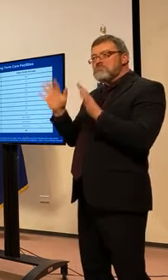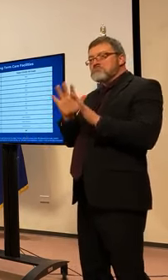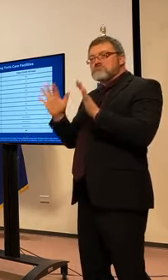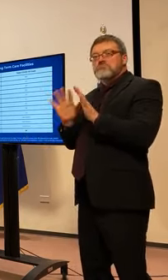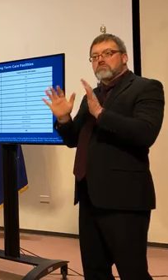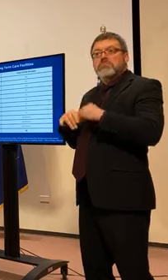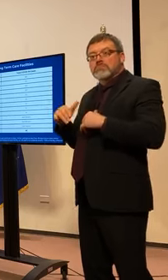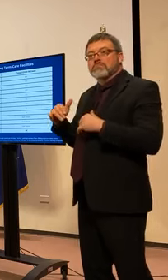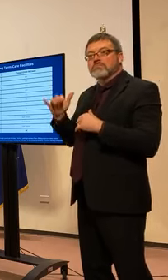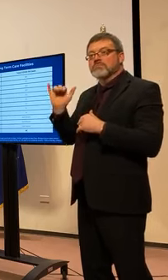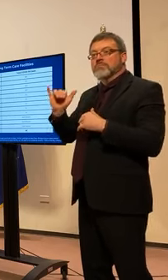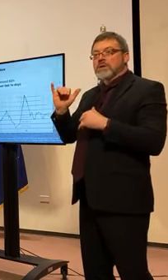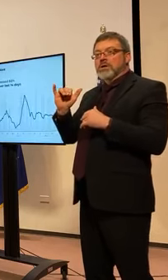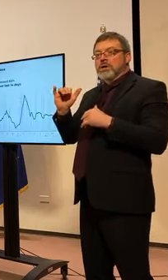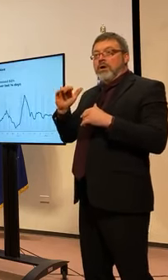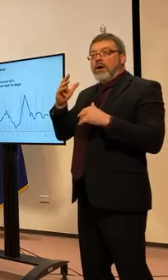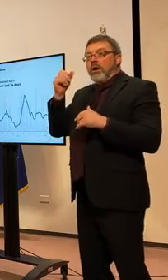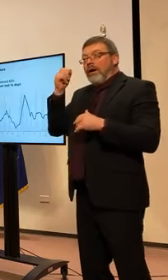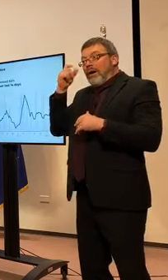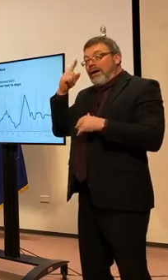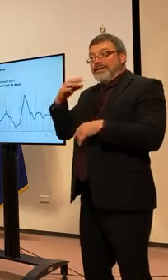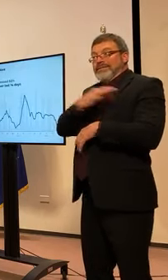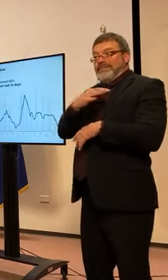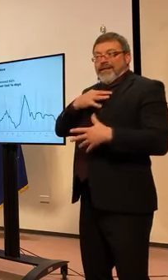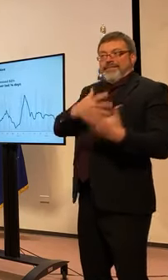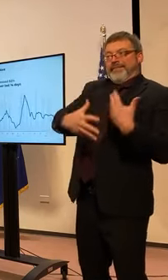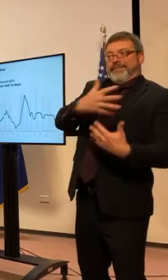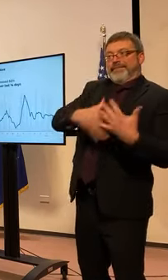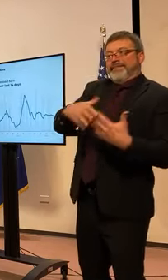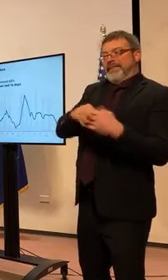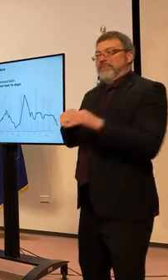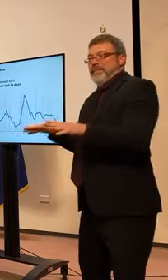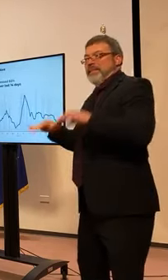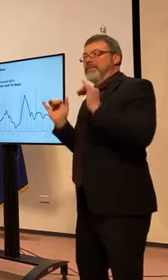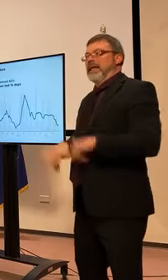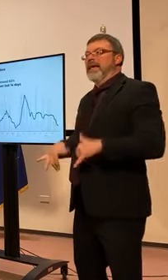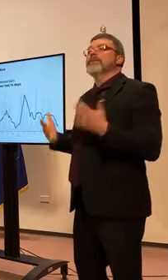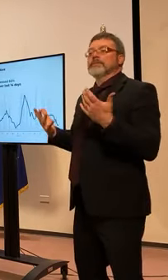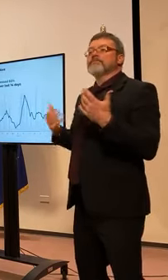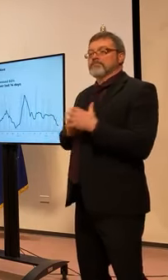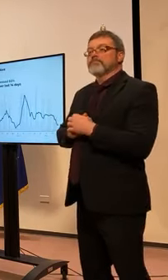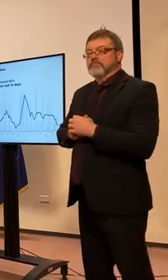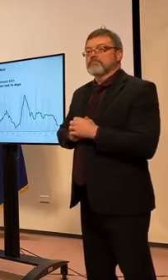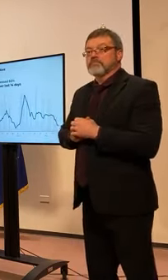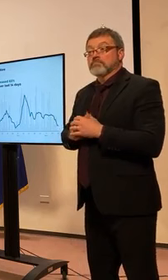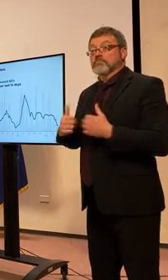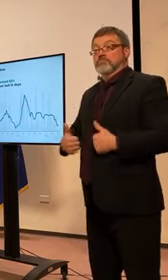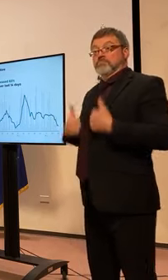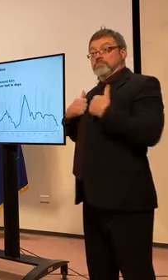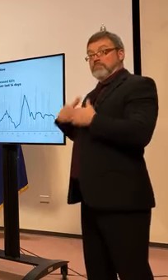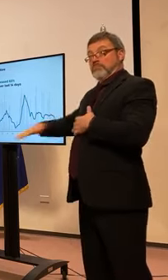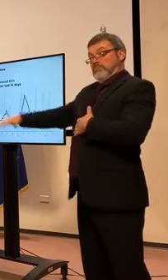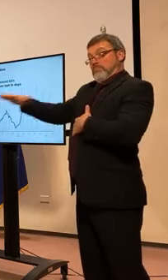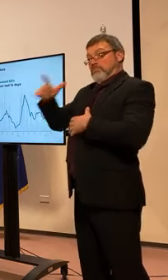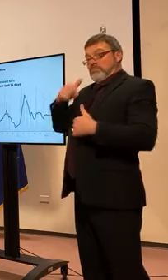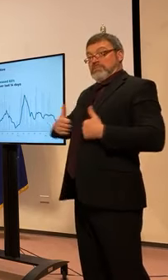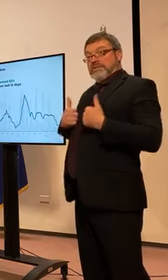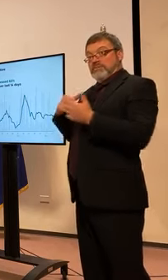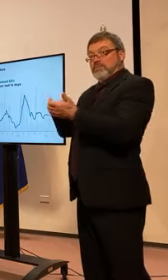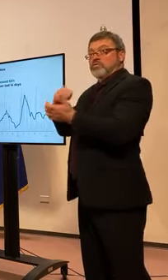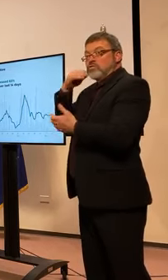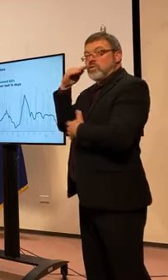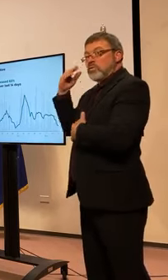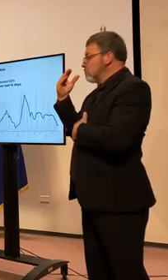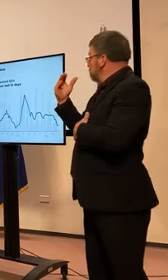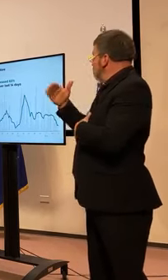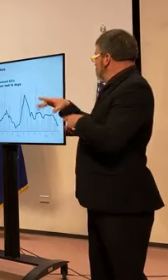to be among staff. When you look at the next slide, you'll see that the rates among residents of long-term care facilities have continued